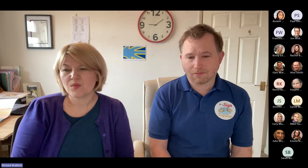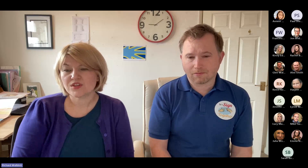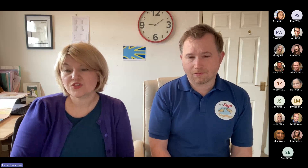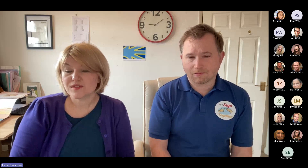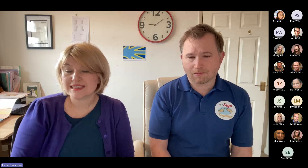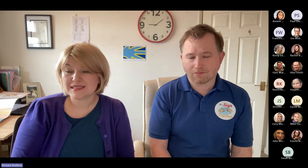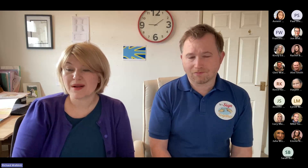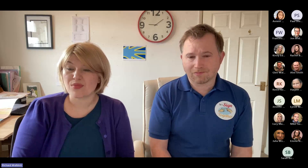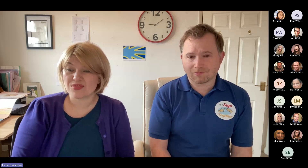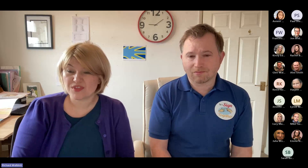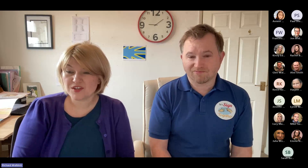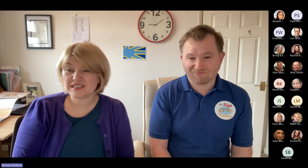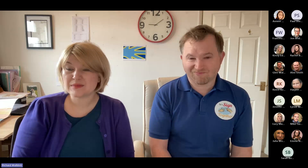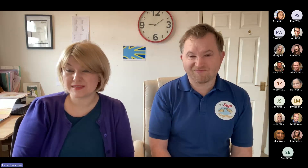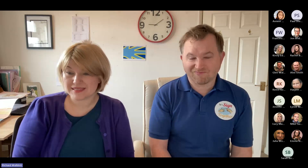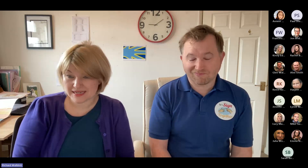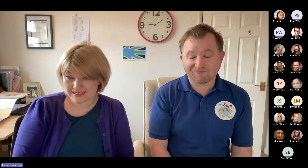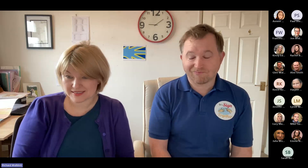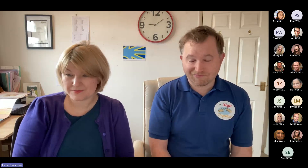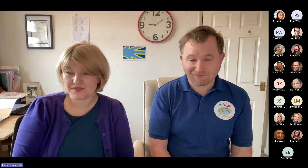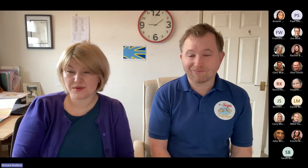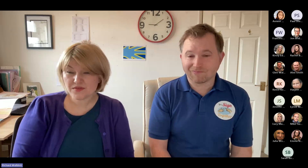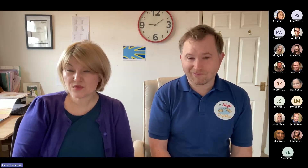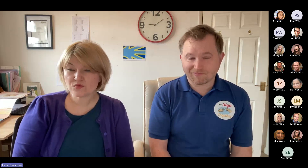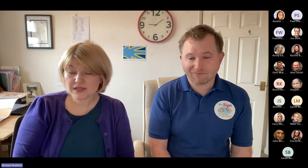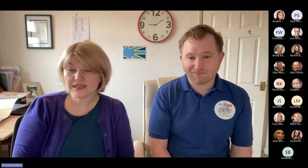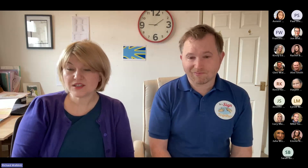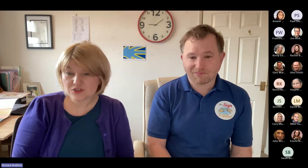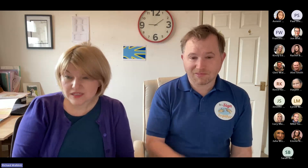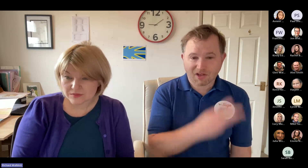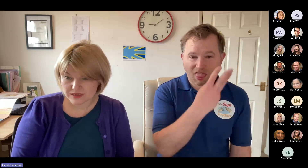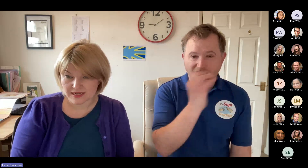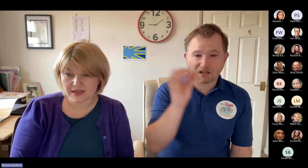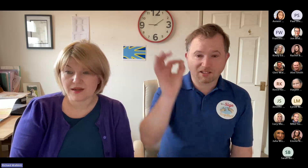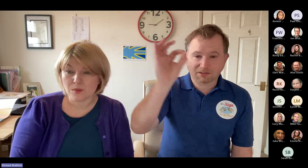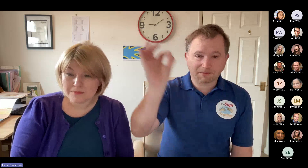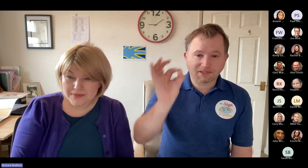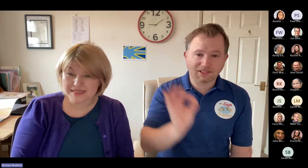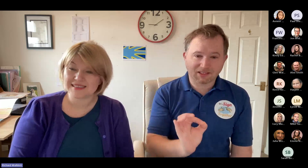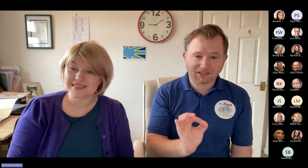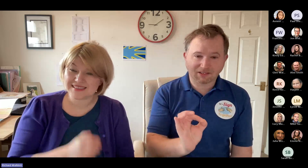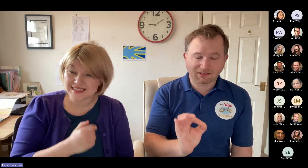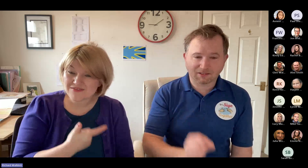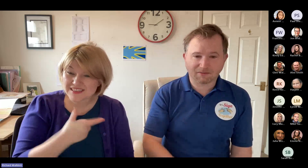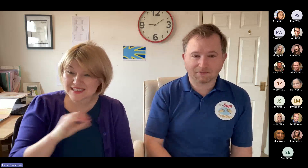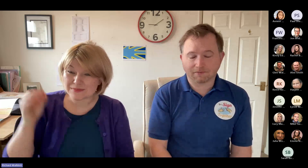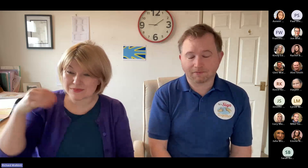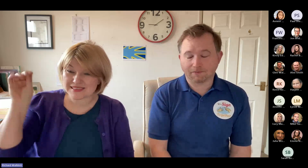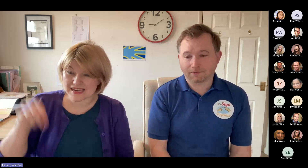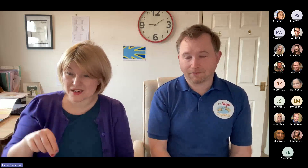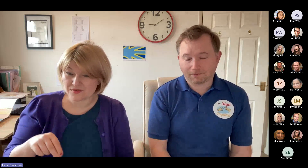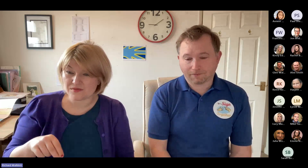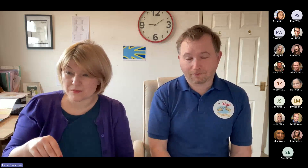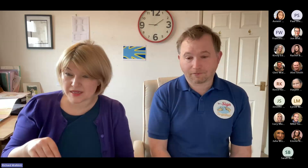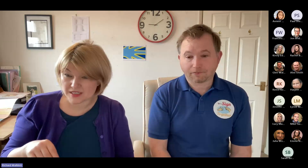Well, the truth is it's about 30%. So even a really good lip reader will miss 70% of